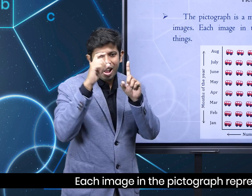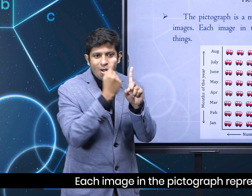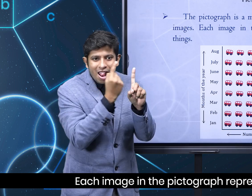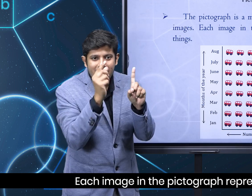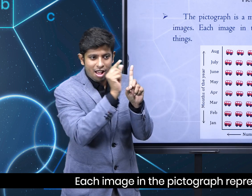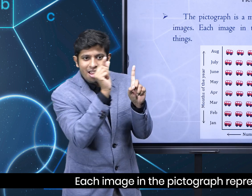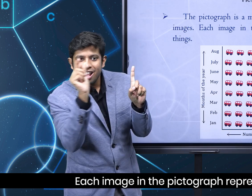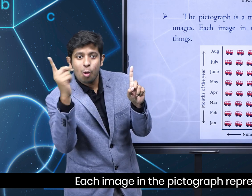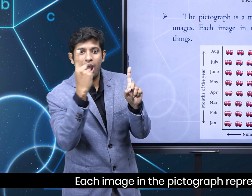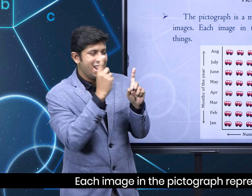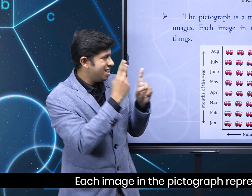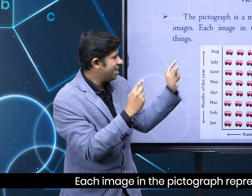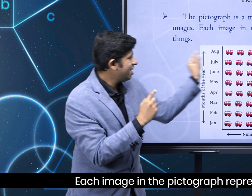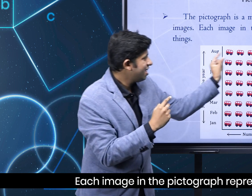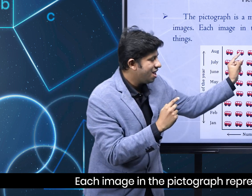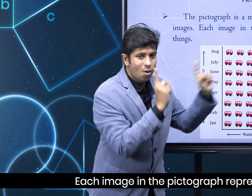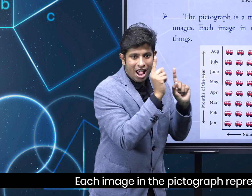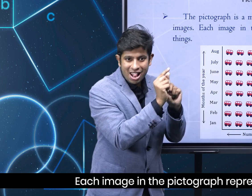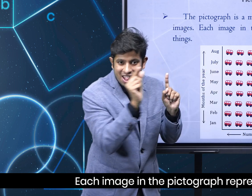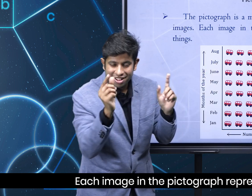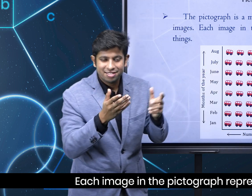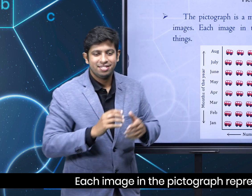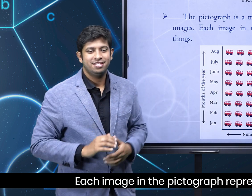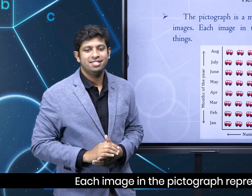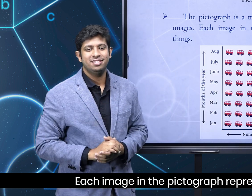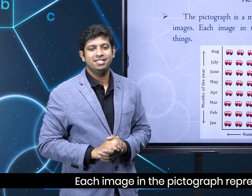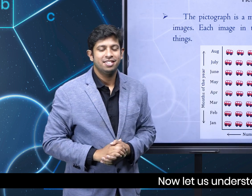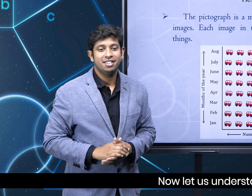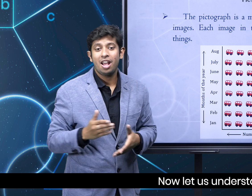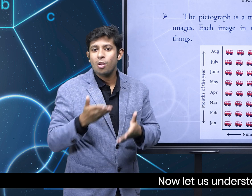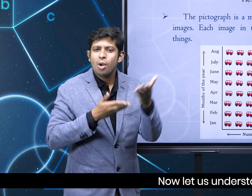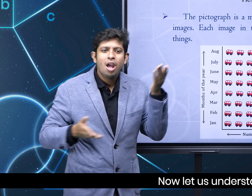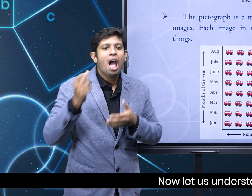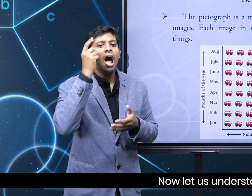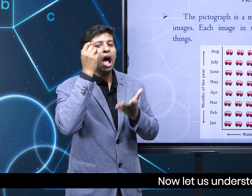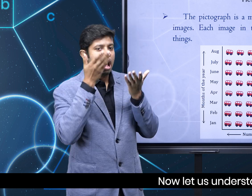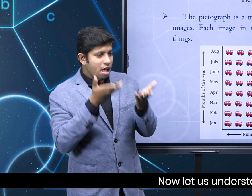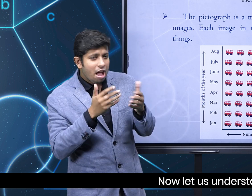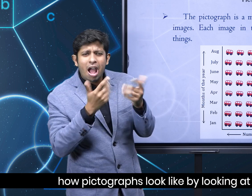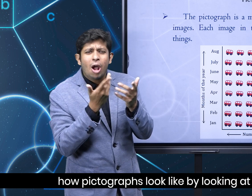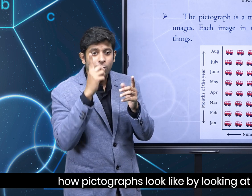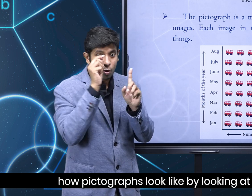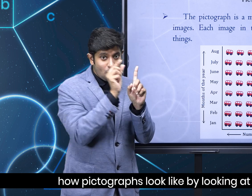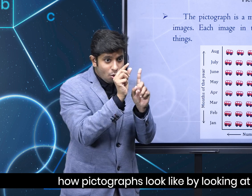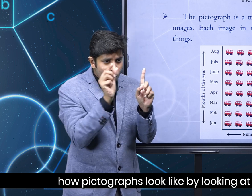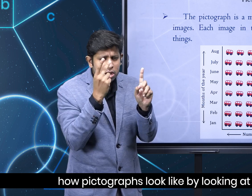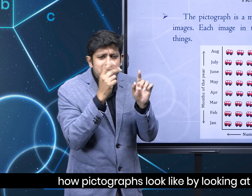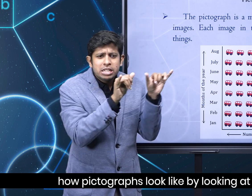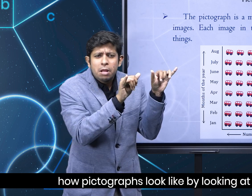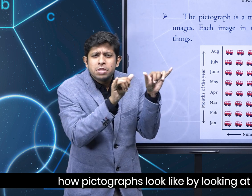Each image in the pictograph represents certain things. Now let us understand how pictographs look like by